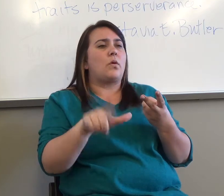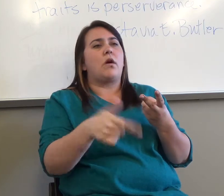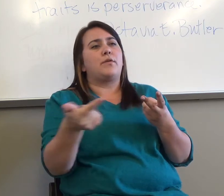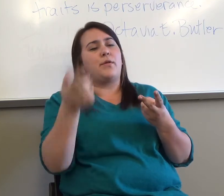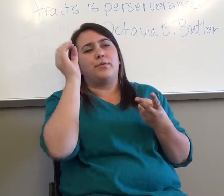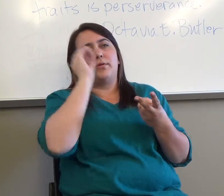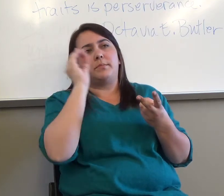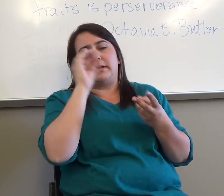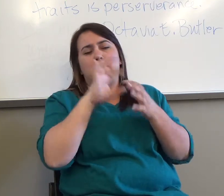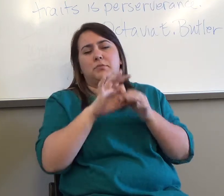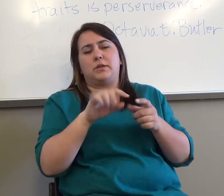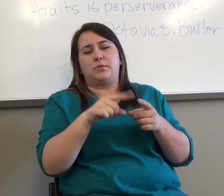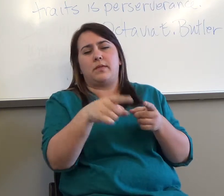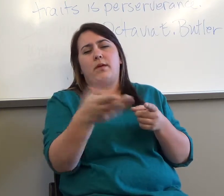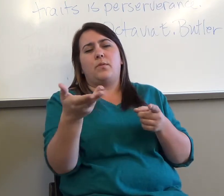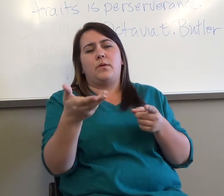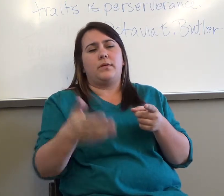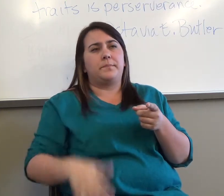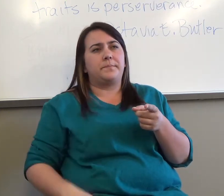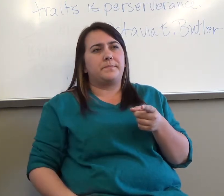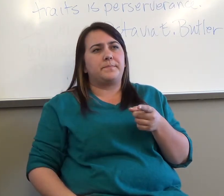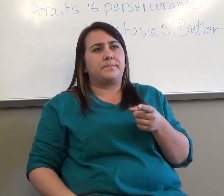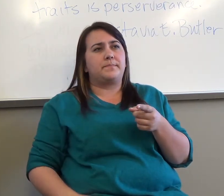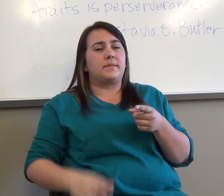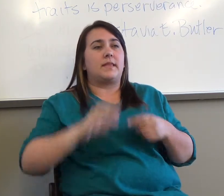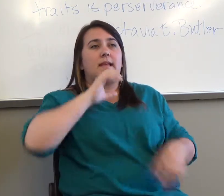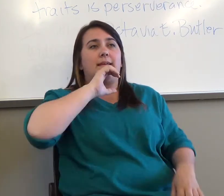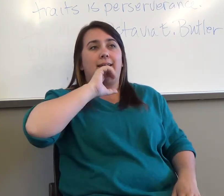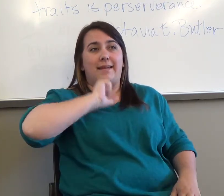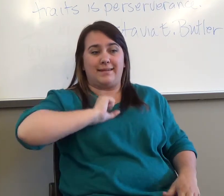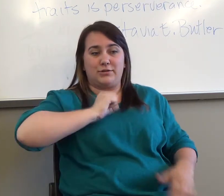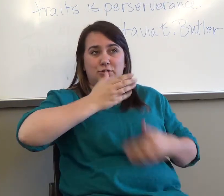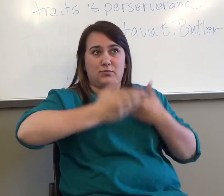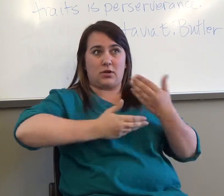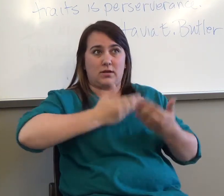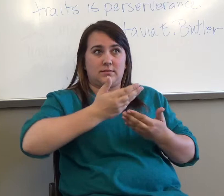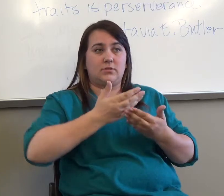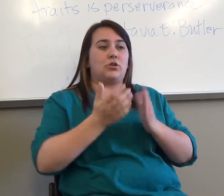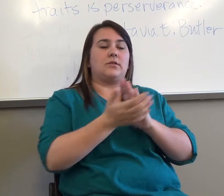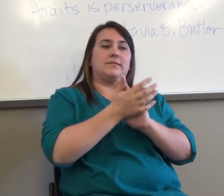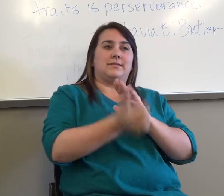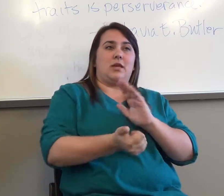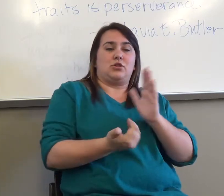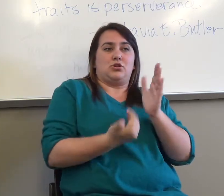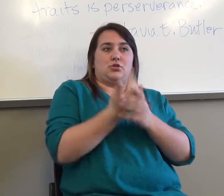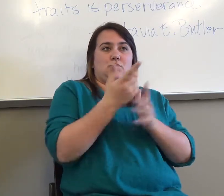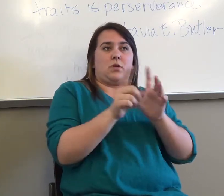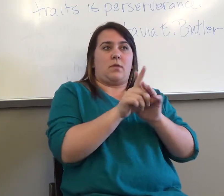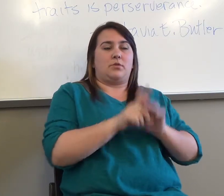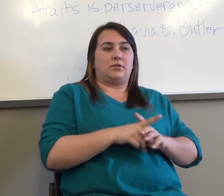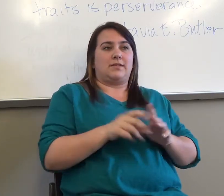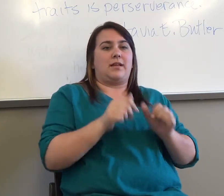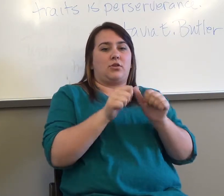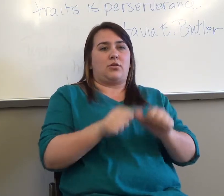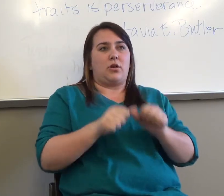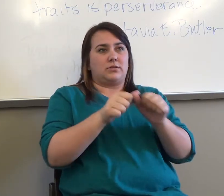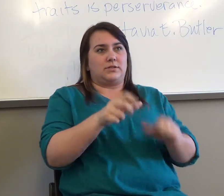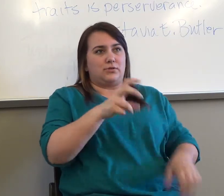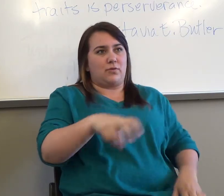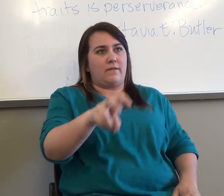another argument. The aging process, yeah, talented newcomers and constant travel. Yeah, I can think